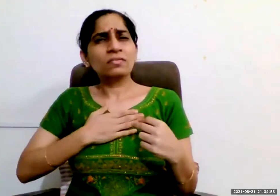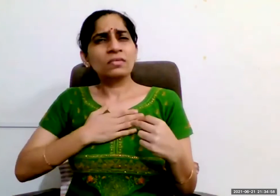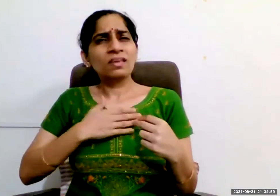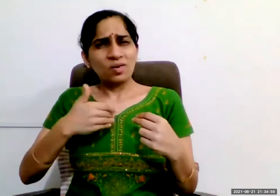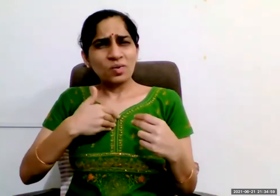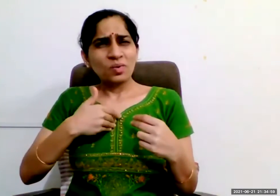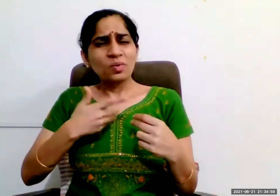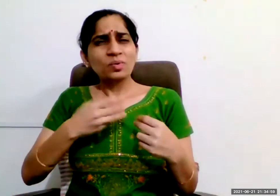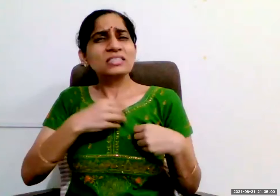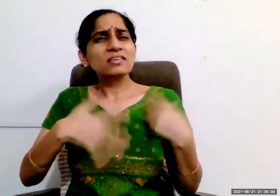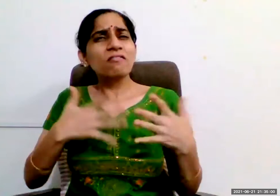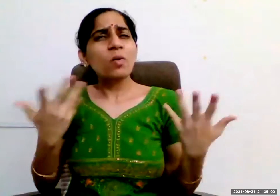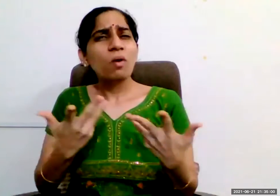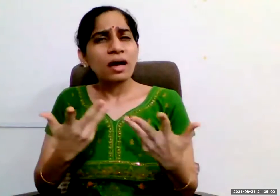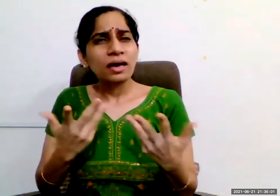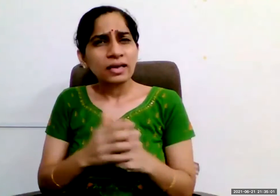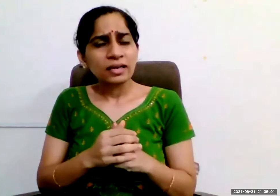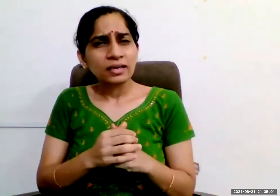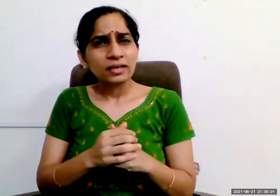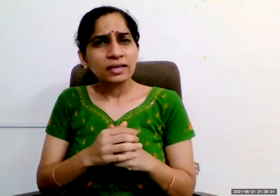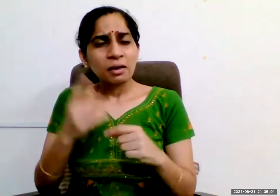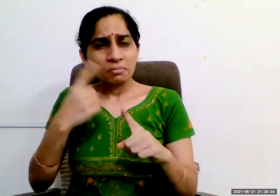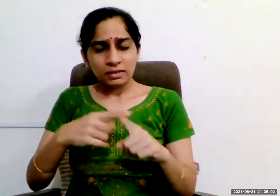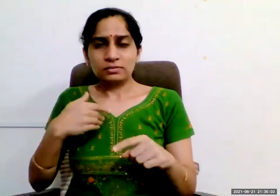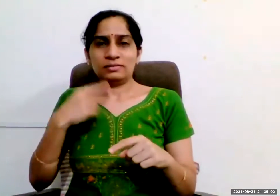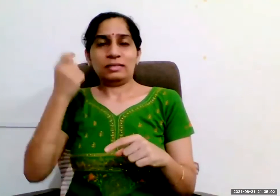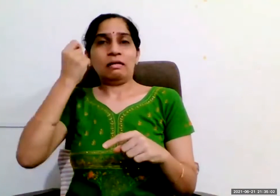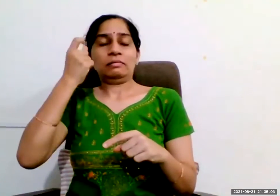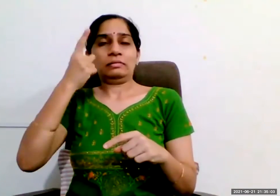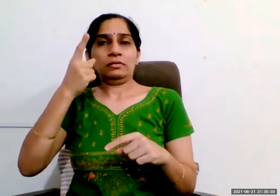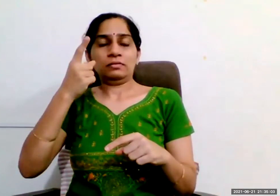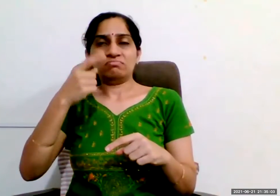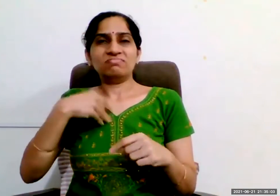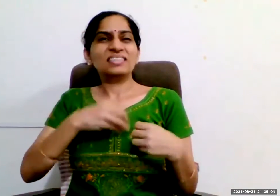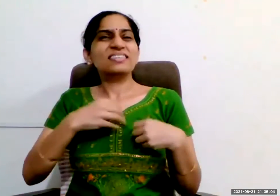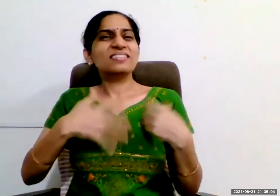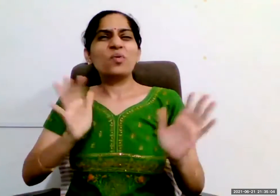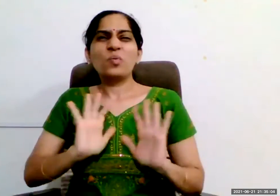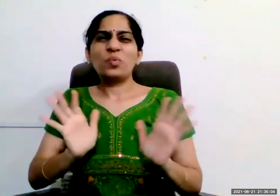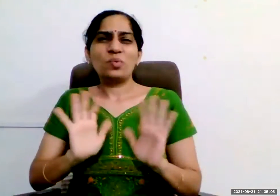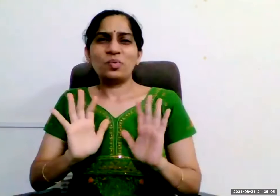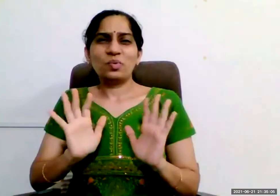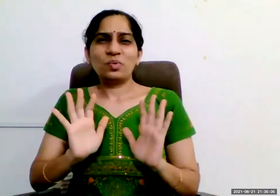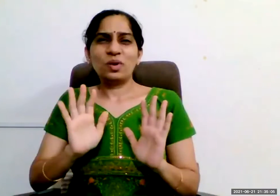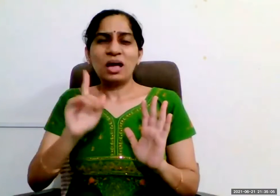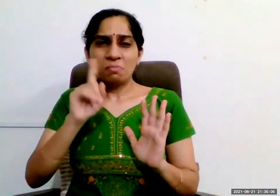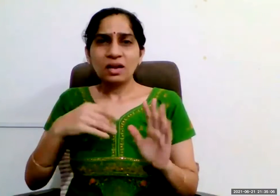he realizes that he doesn't want suffering but wants to make a solution to all these